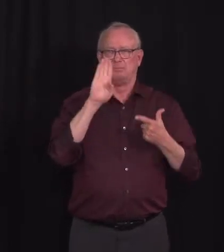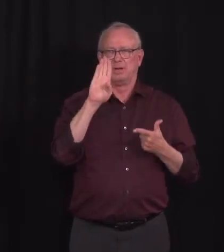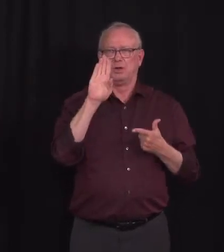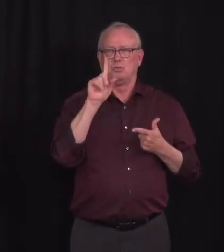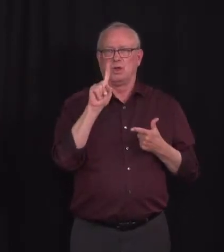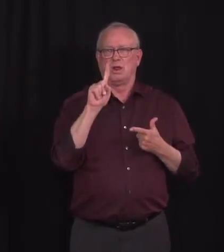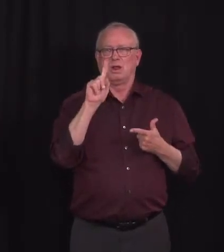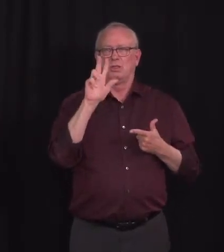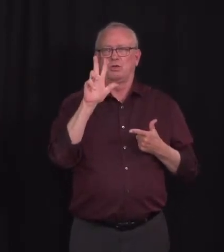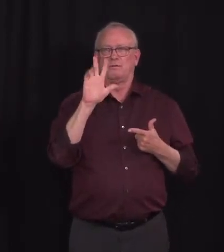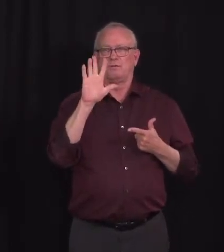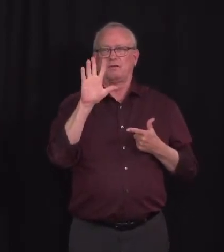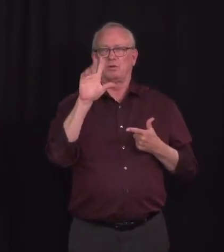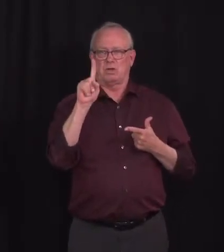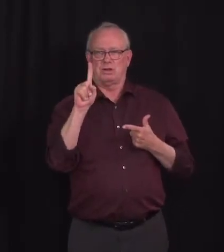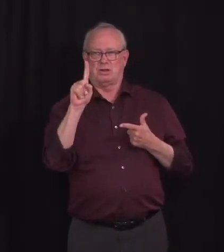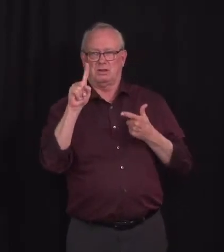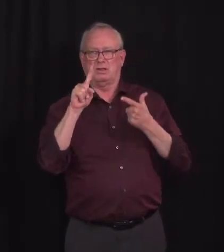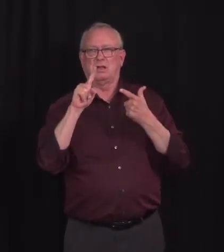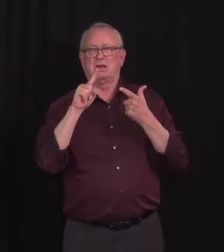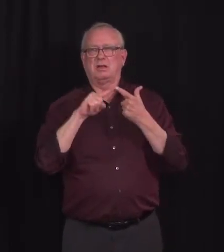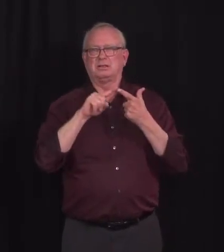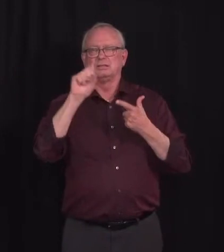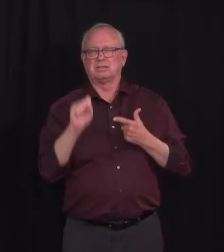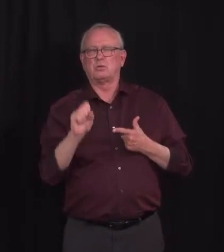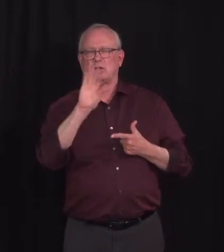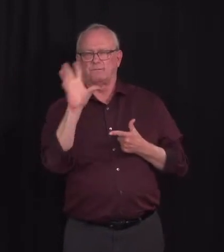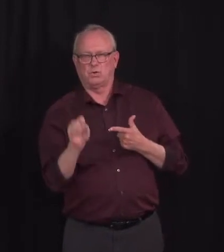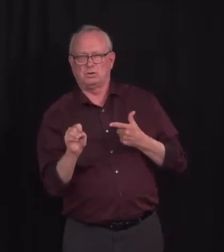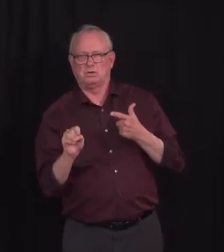B.1.351, sometimes known as the South African variant,